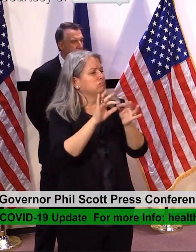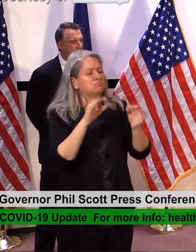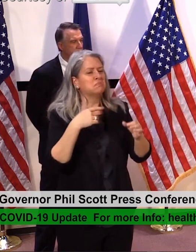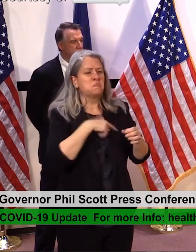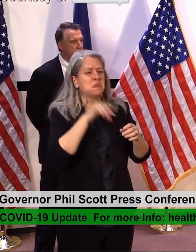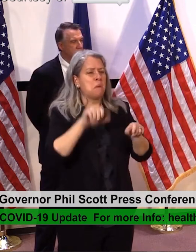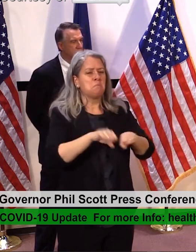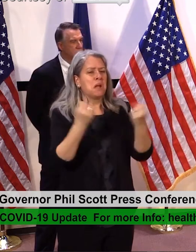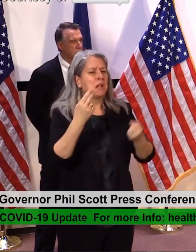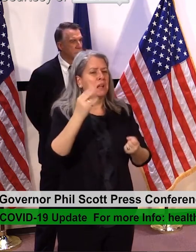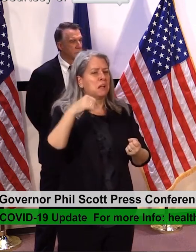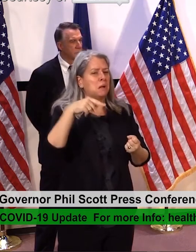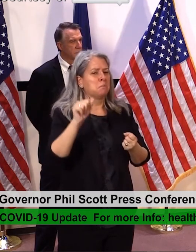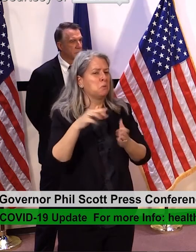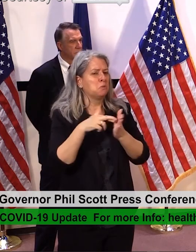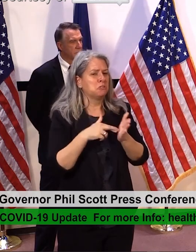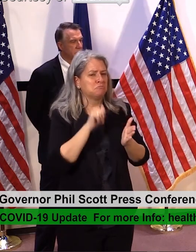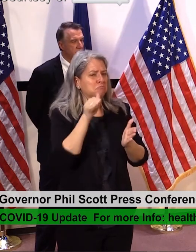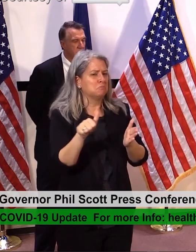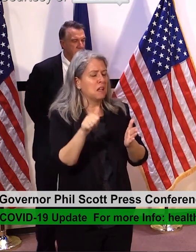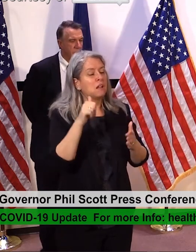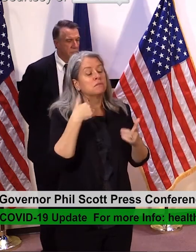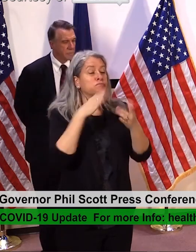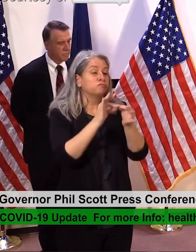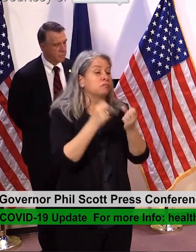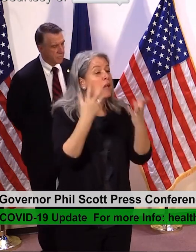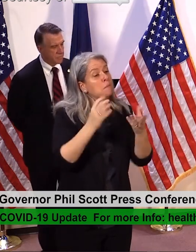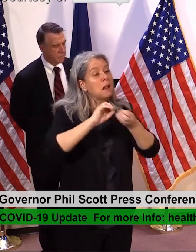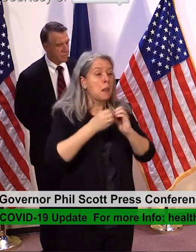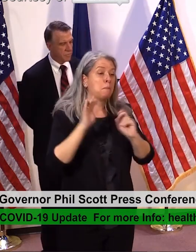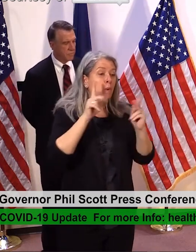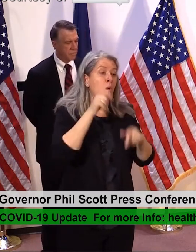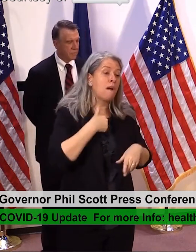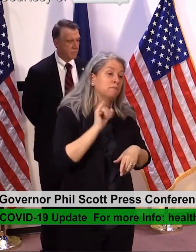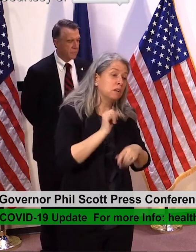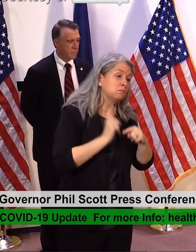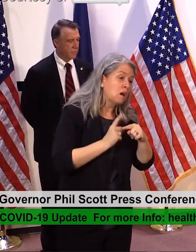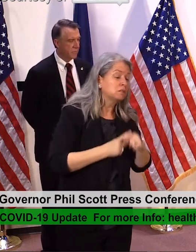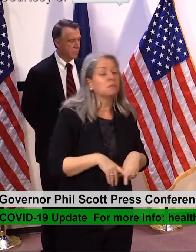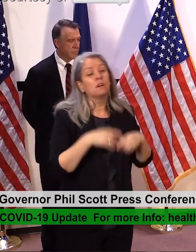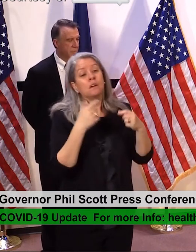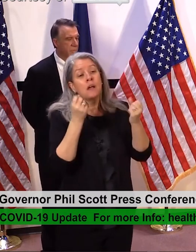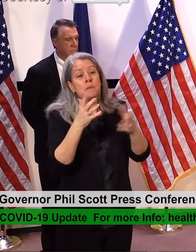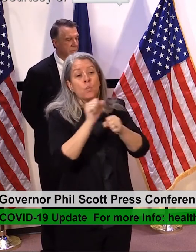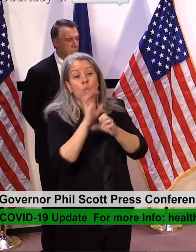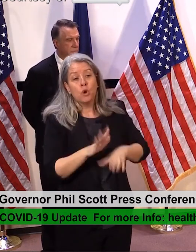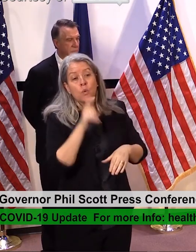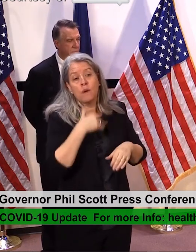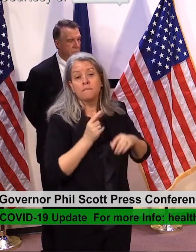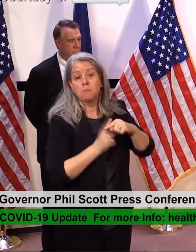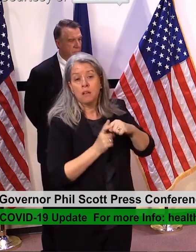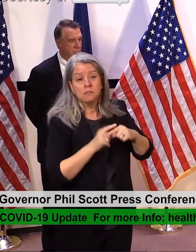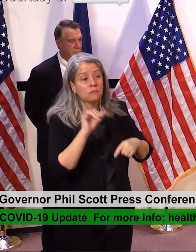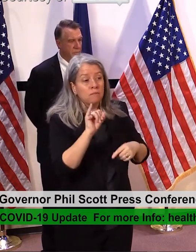about the facility, talking about the number of residents who have an infection, the number potentially of healthcare workers that have